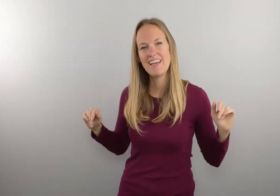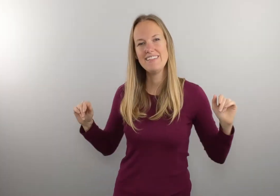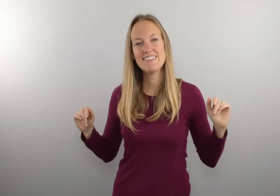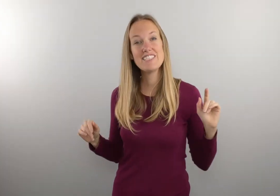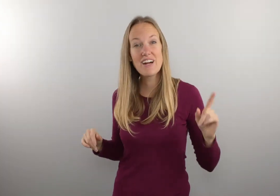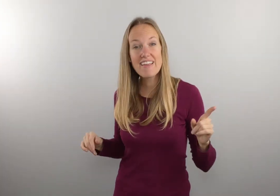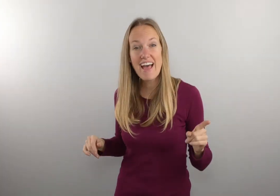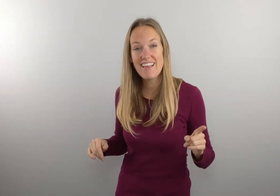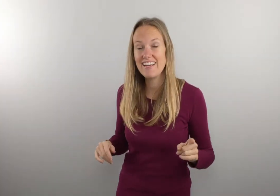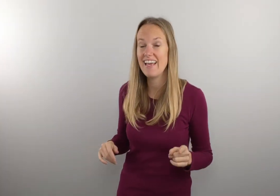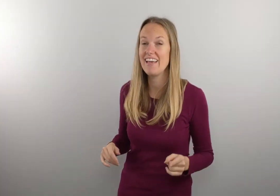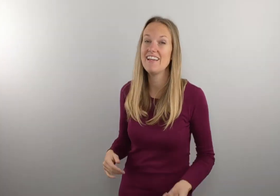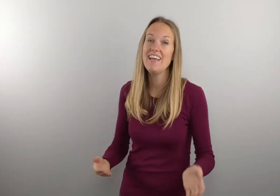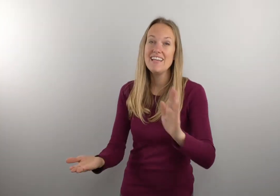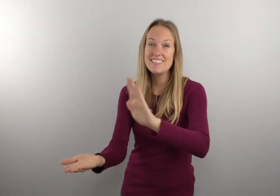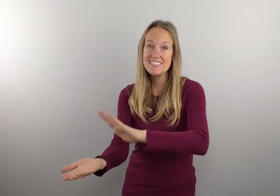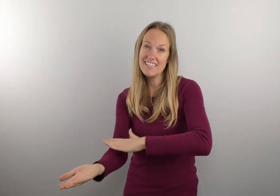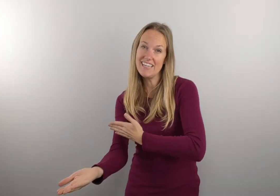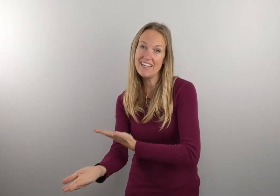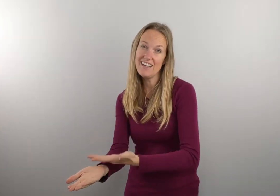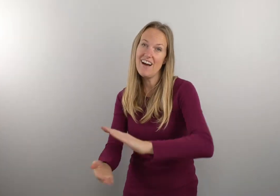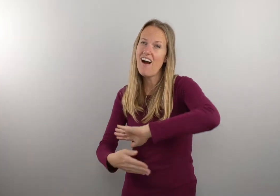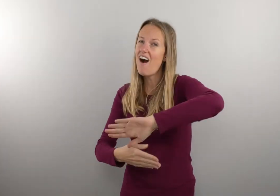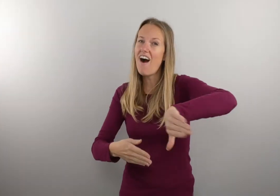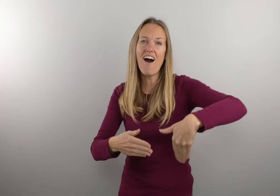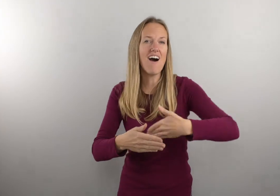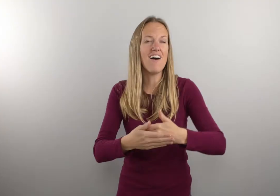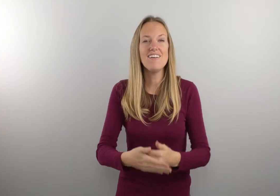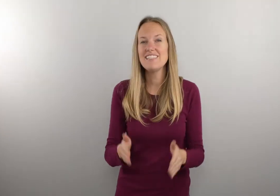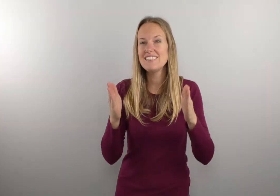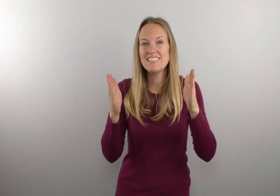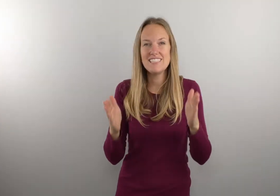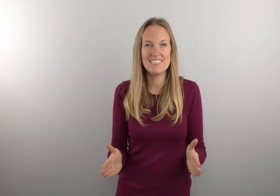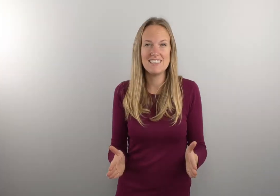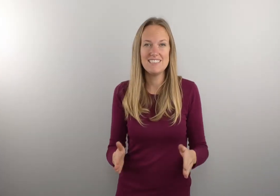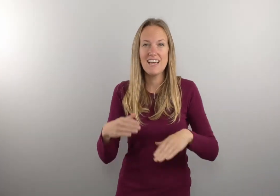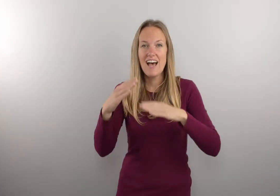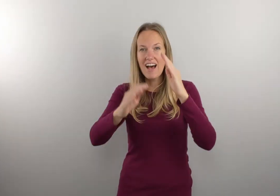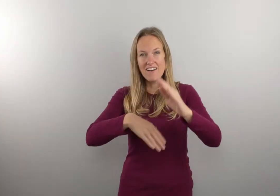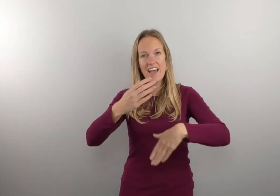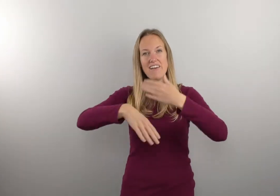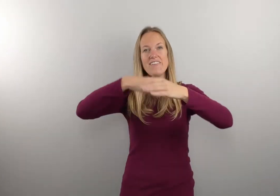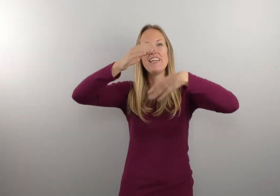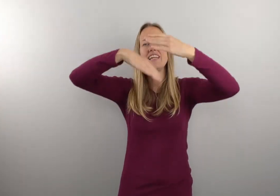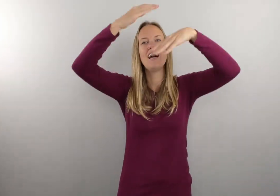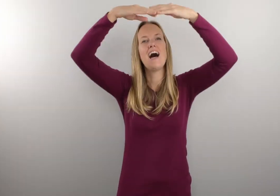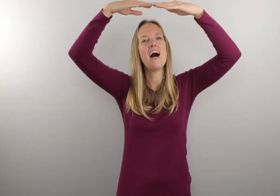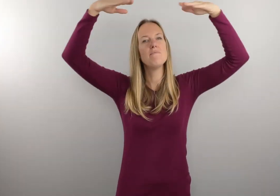so let's try that line again. Sing all you citizens of heaven